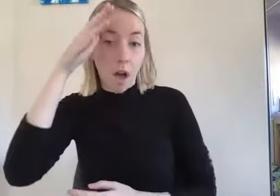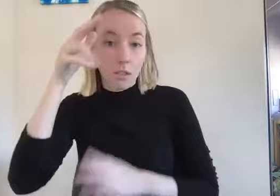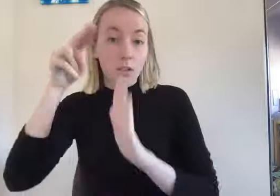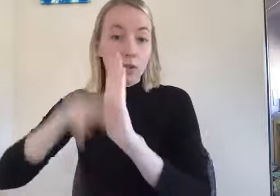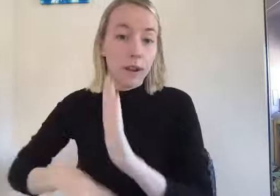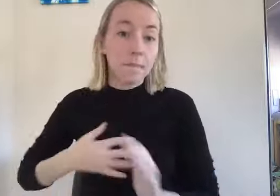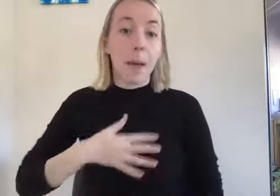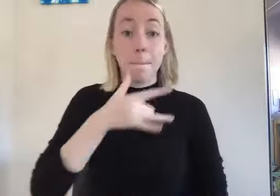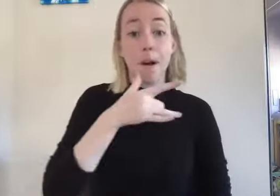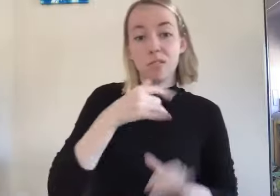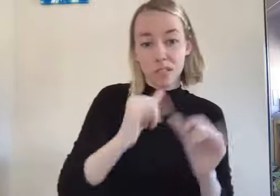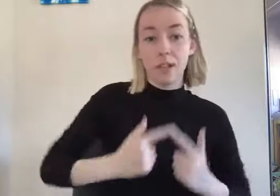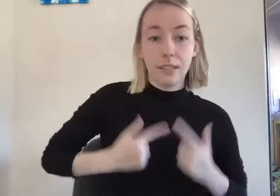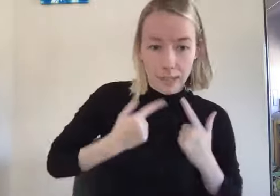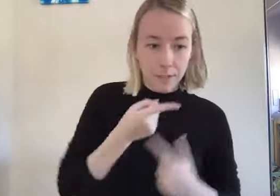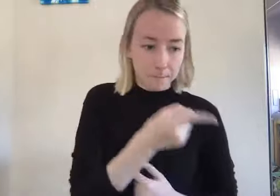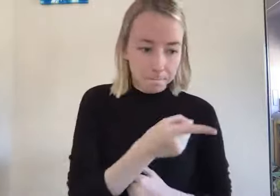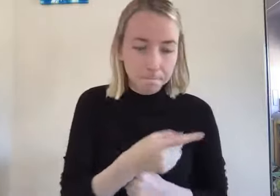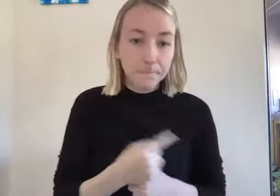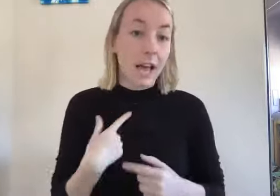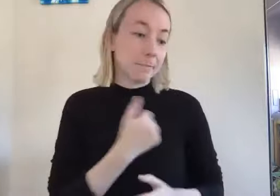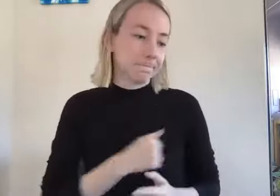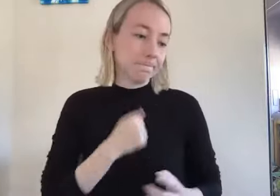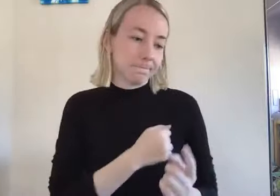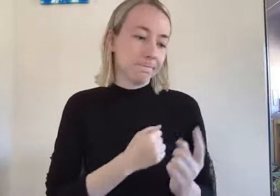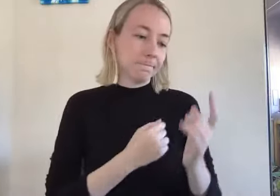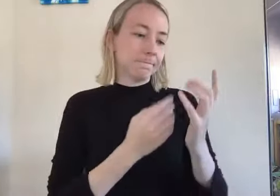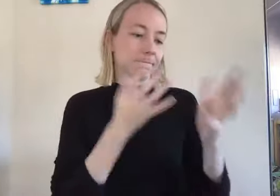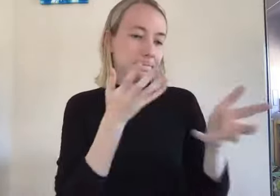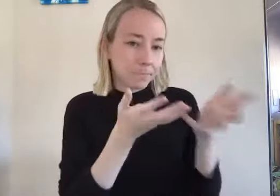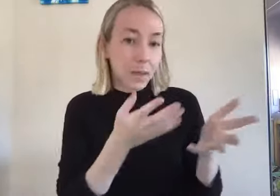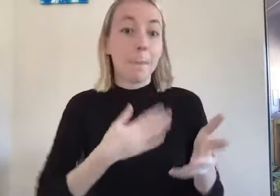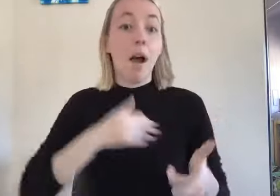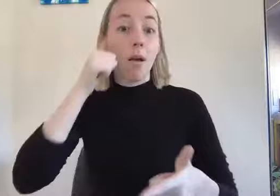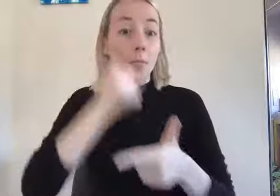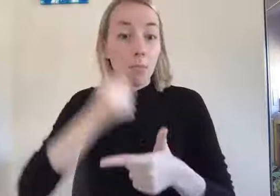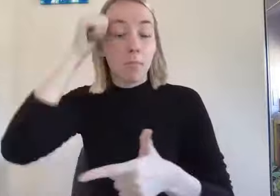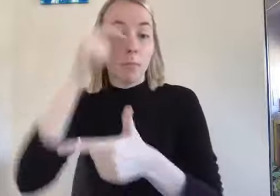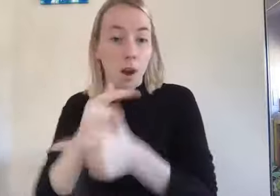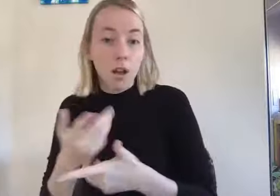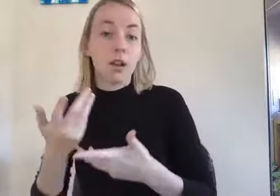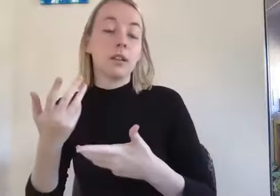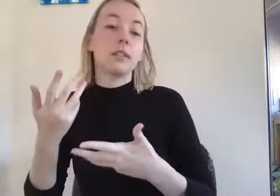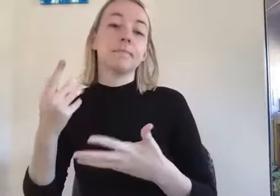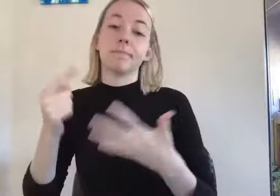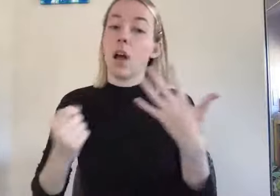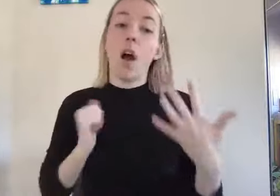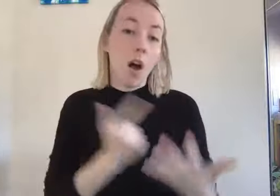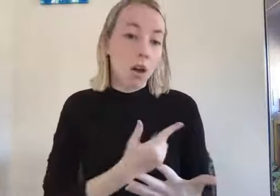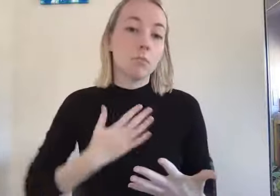grave. I went to, my mother was still alive then. I made direct amends to her. I made direct amends to my brother, my sister-in-law, all